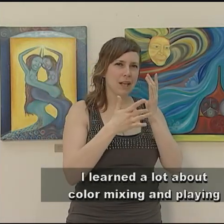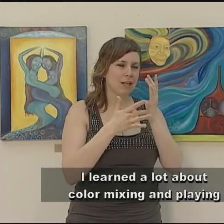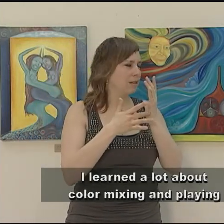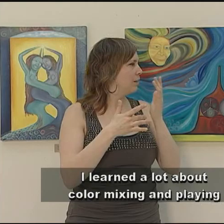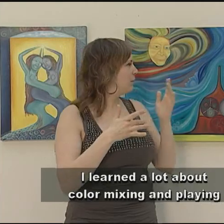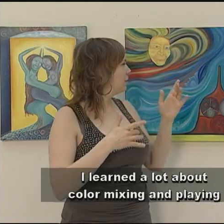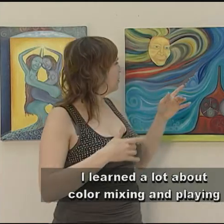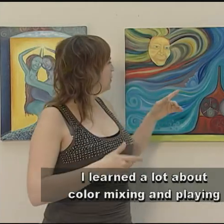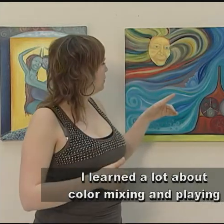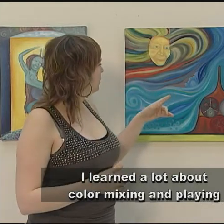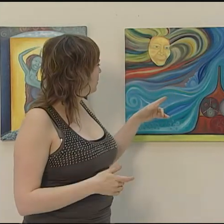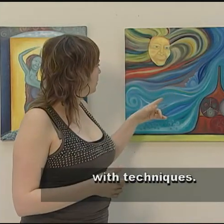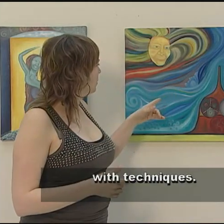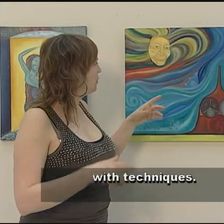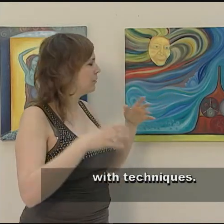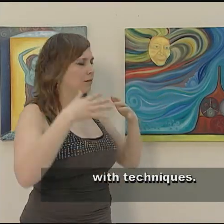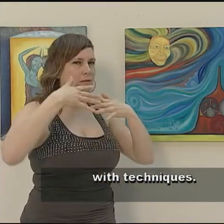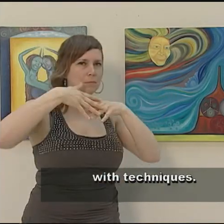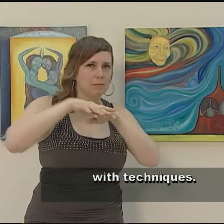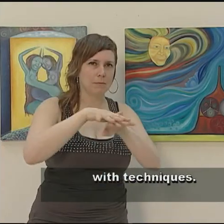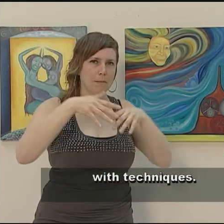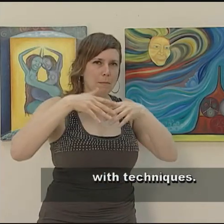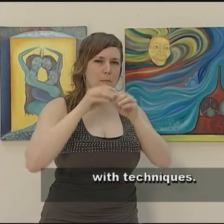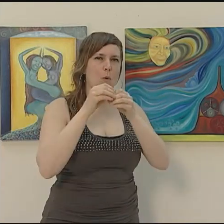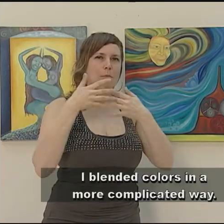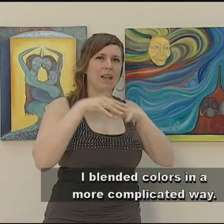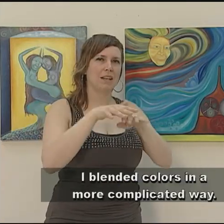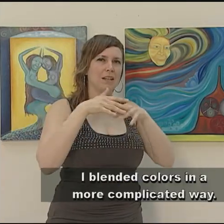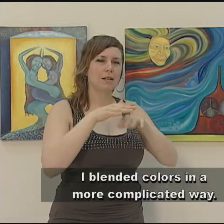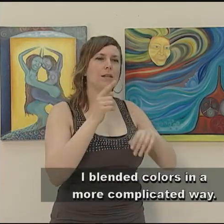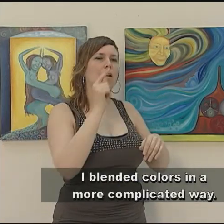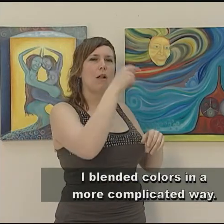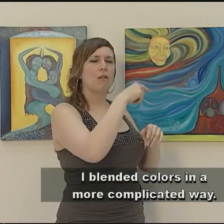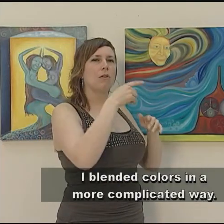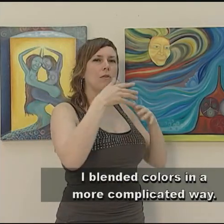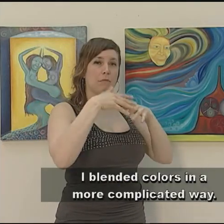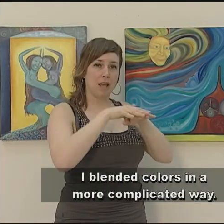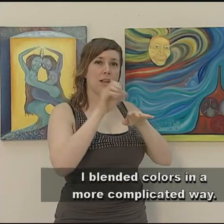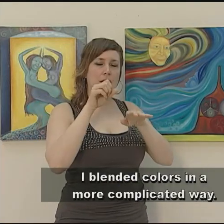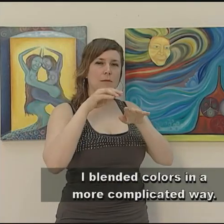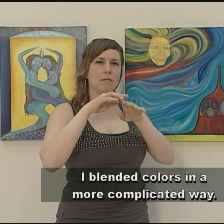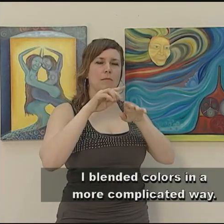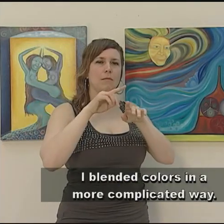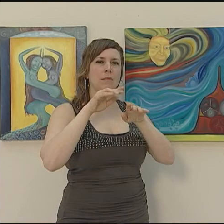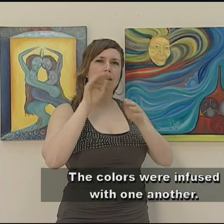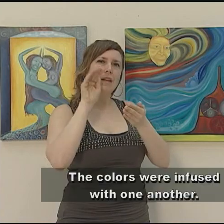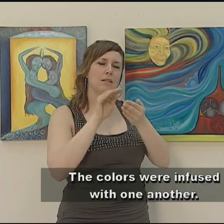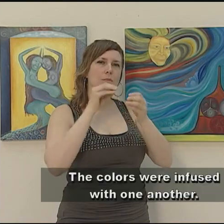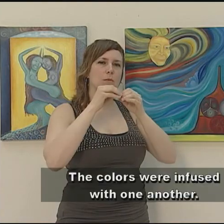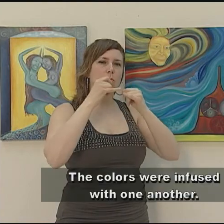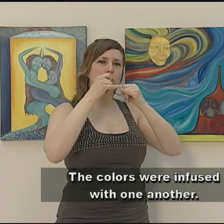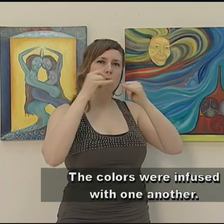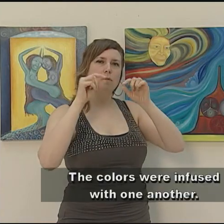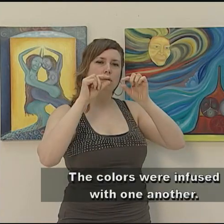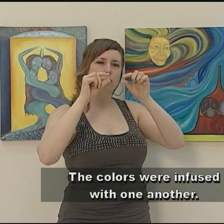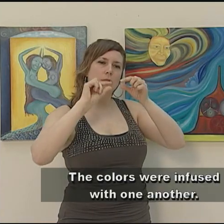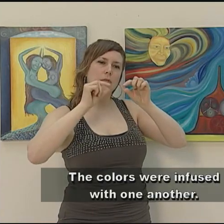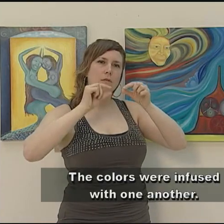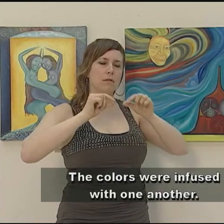lot about color mixing and playing with techniques. I blended colors in a more complicated way. The colors were infused with one